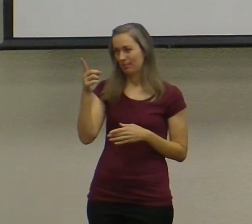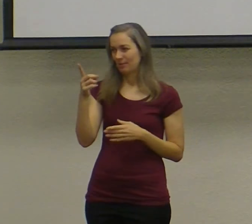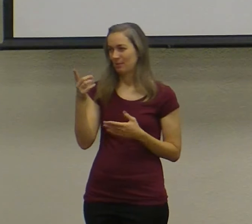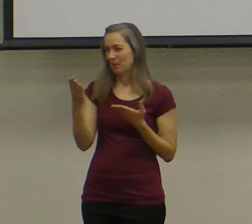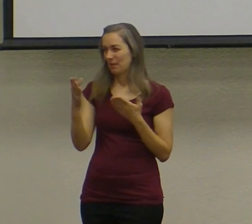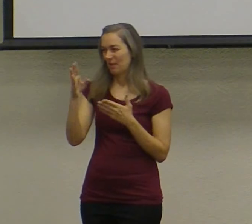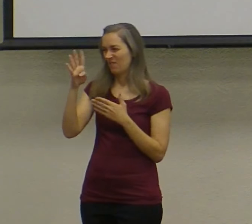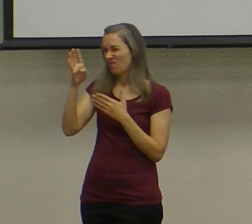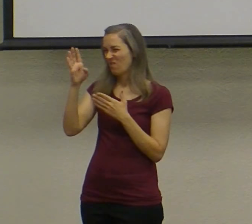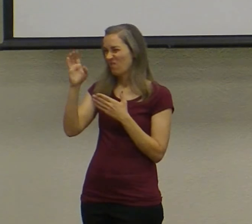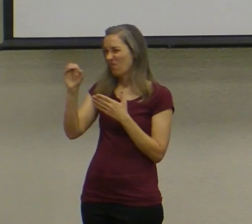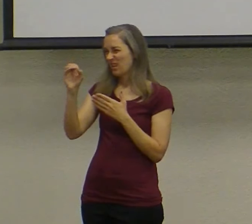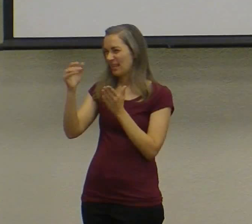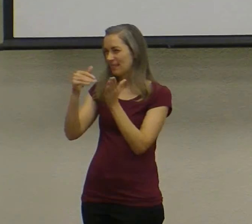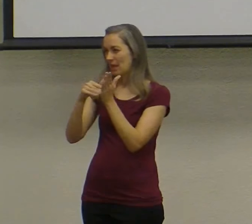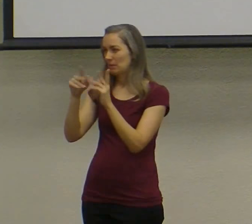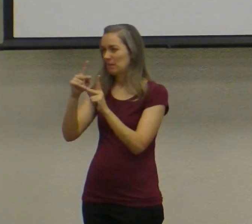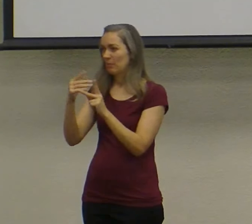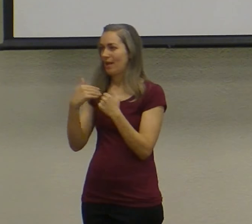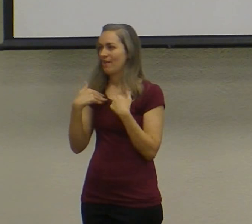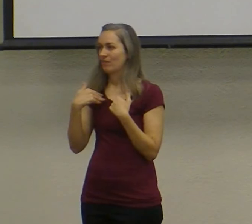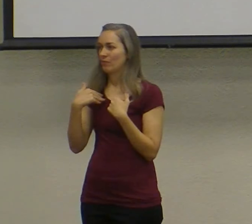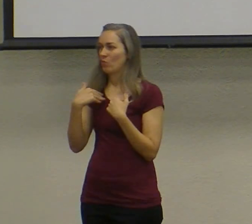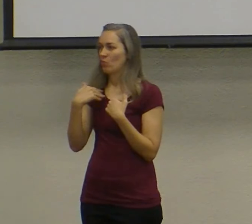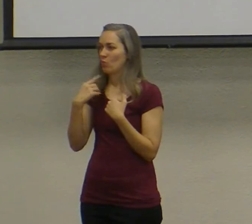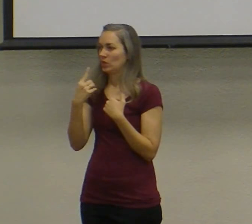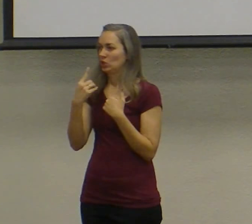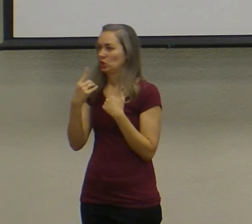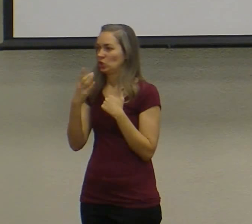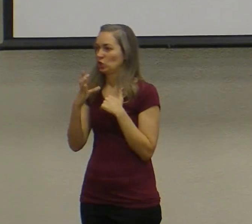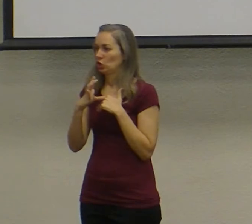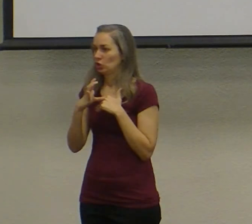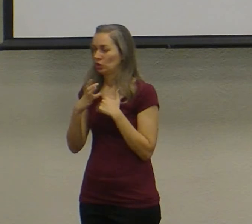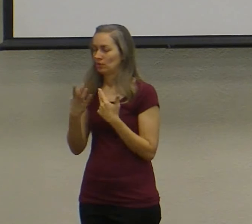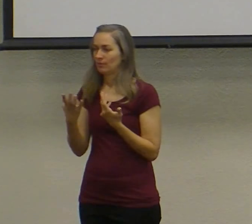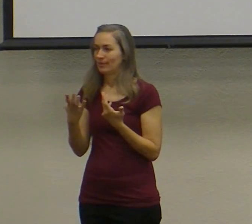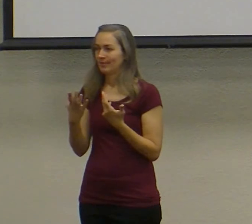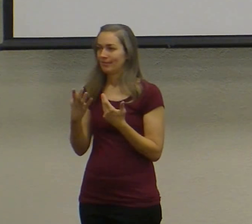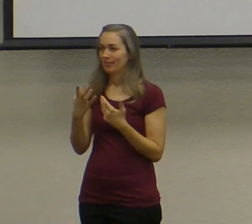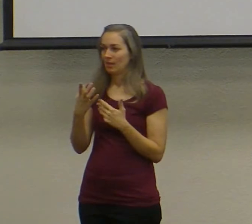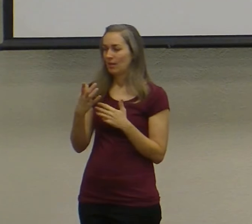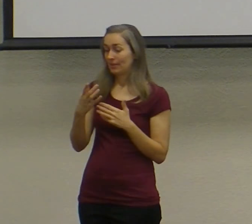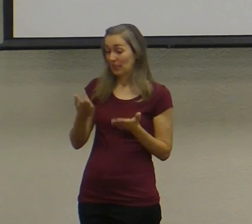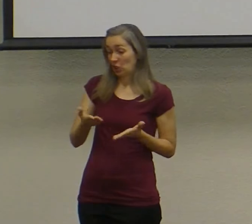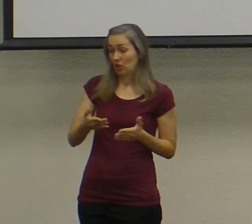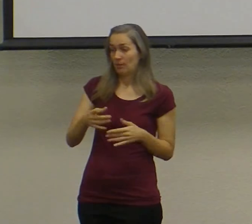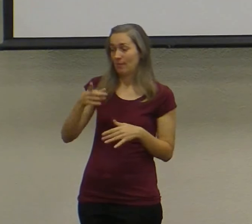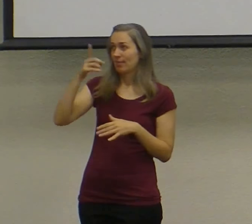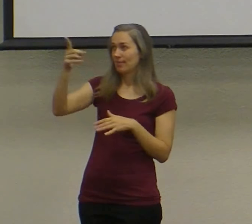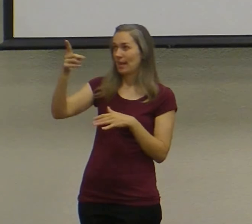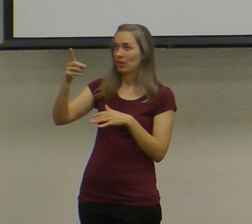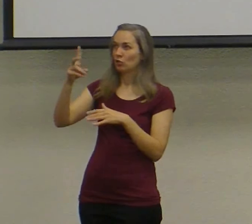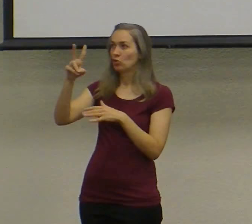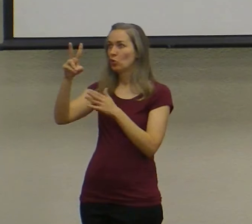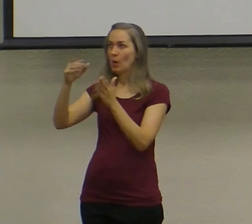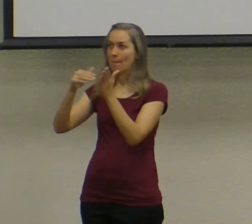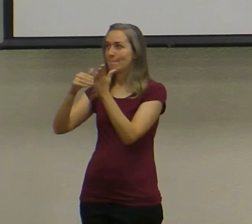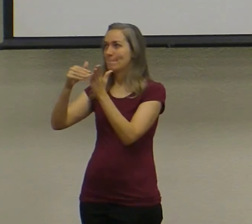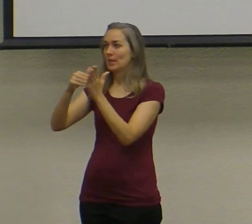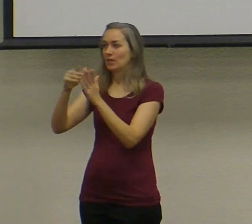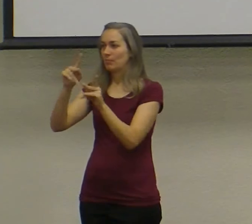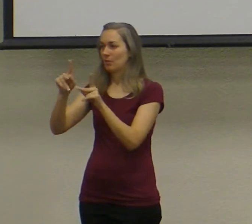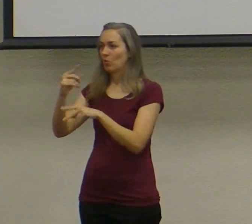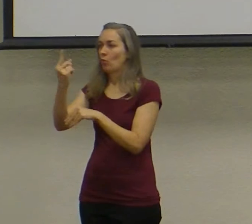that's the norm. In all of Seattle, 2 million people, there's two Churches of Christ. It's just not a churched area, and so people up there aren't